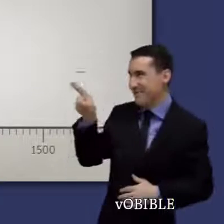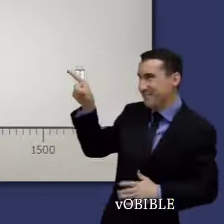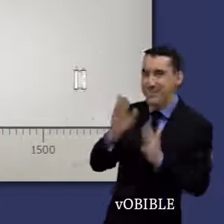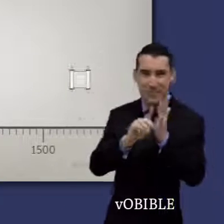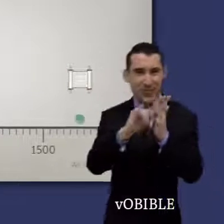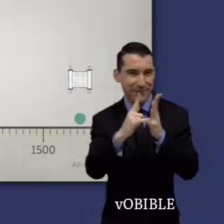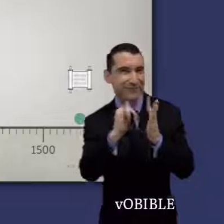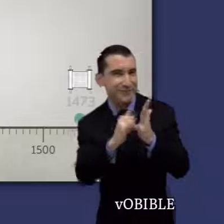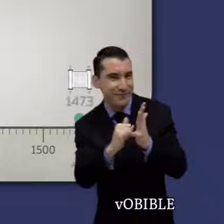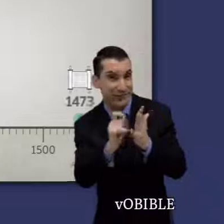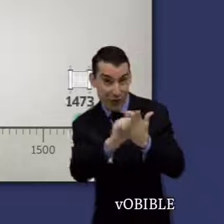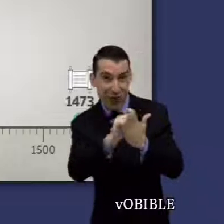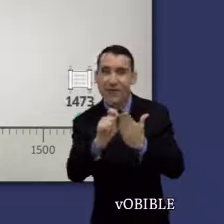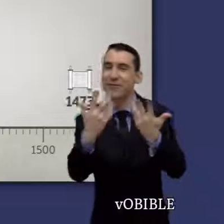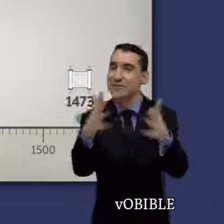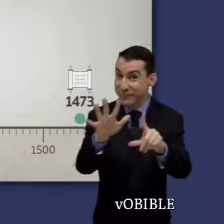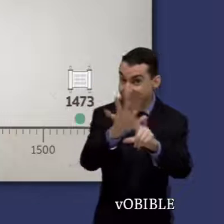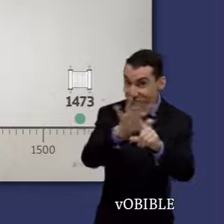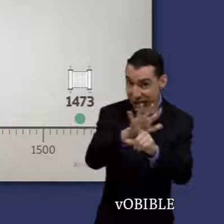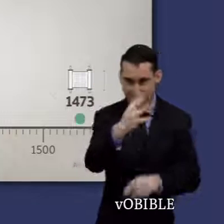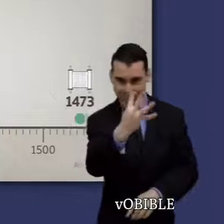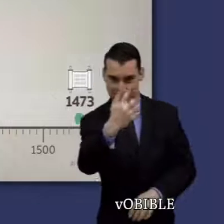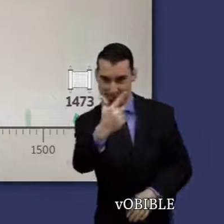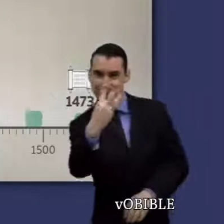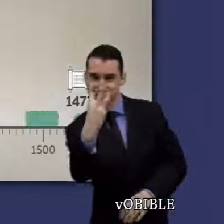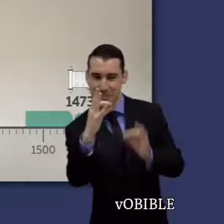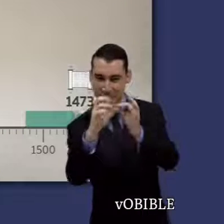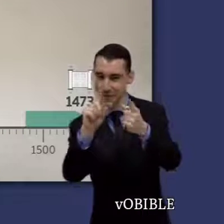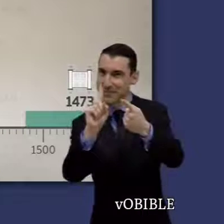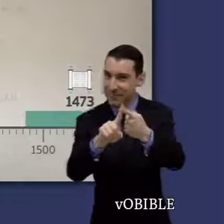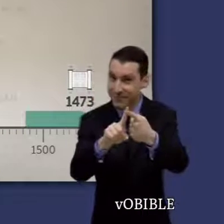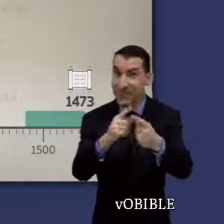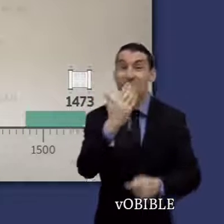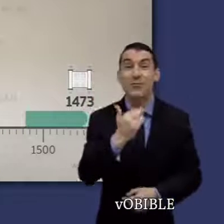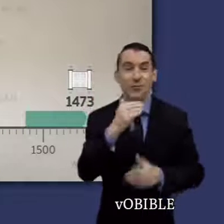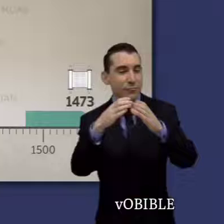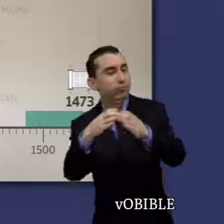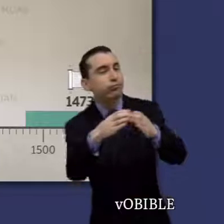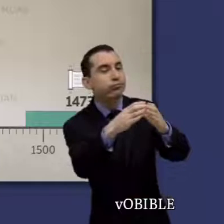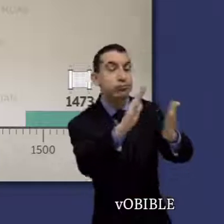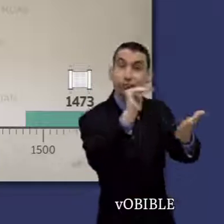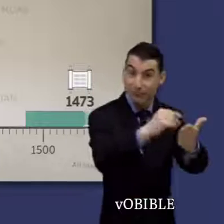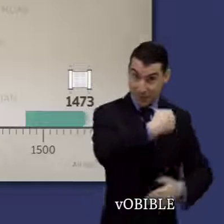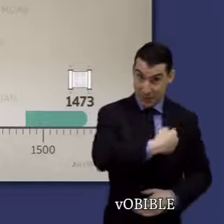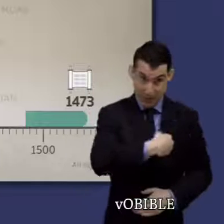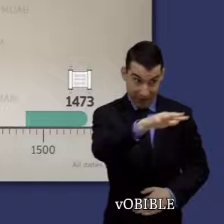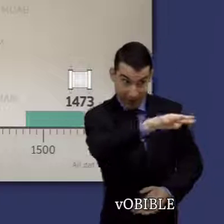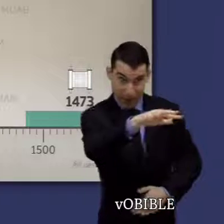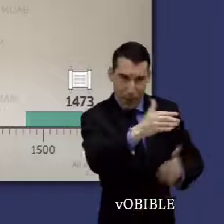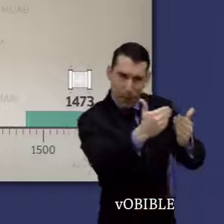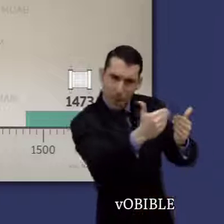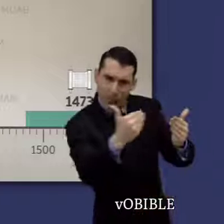It was completed by Moses about 1473 BCE, toward the end of the Israelites' 40-year trek in the